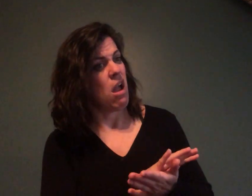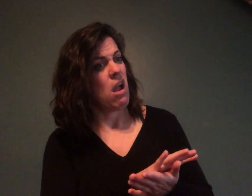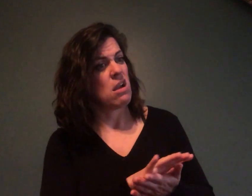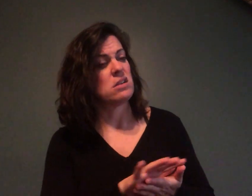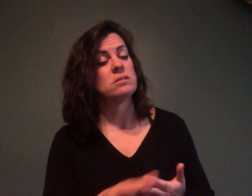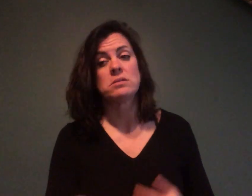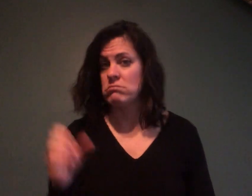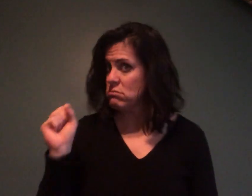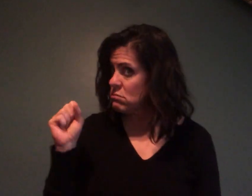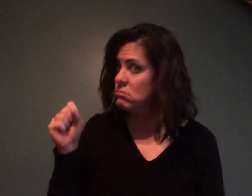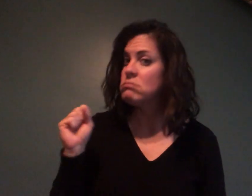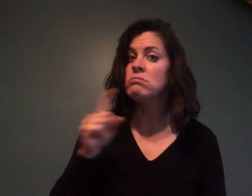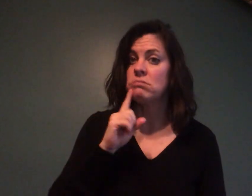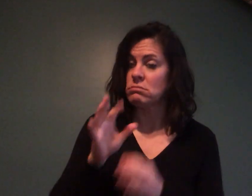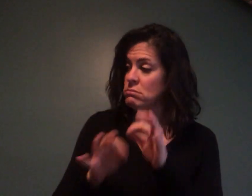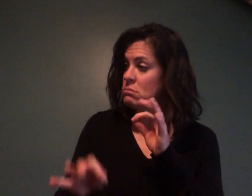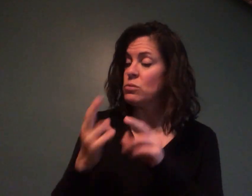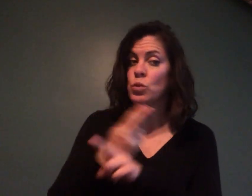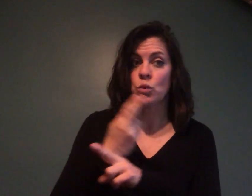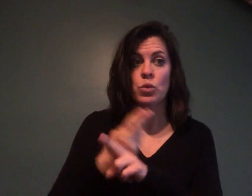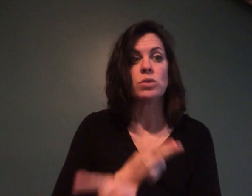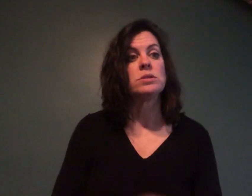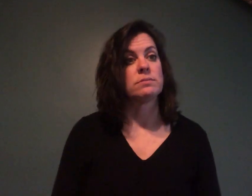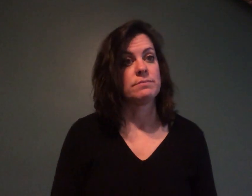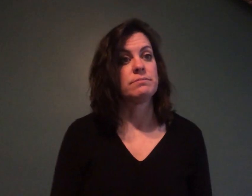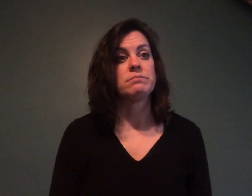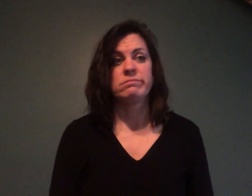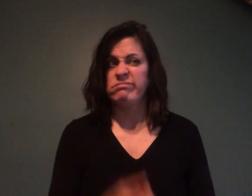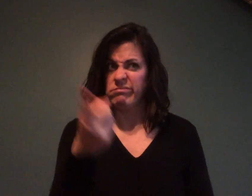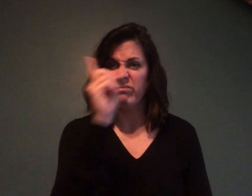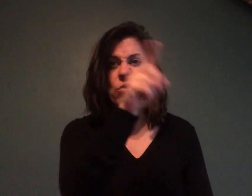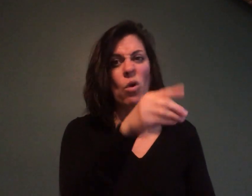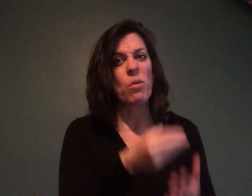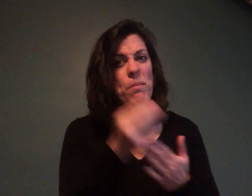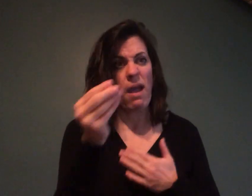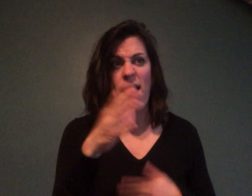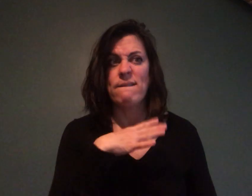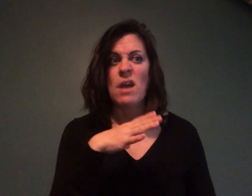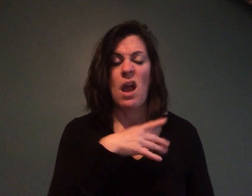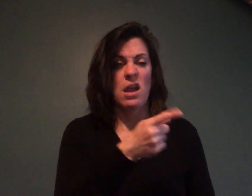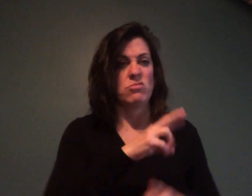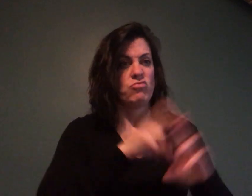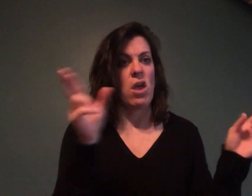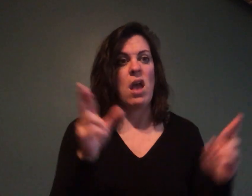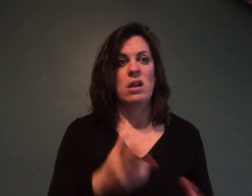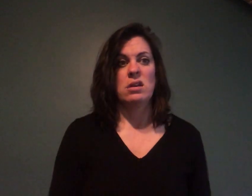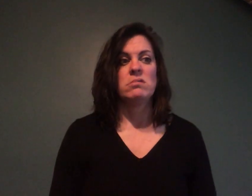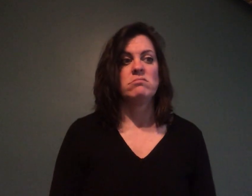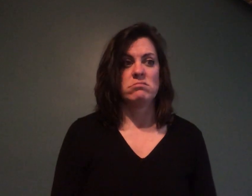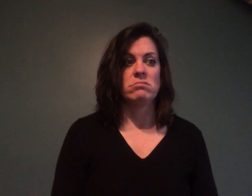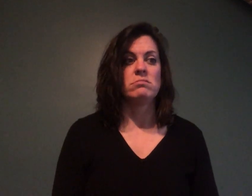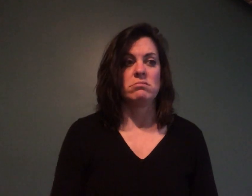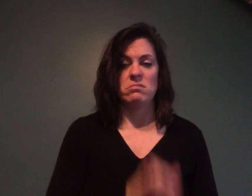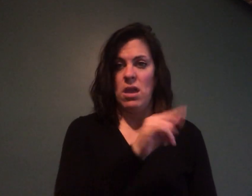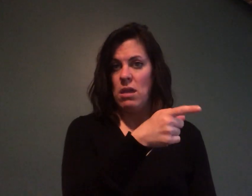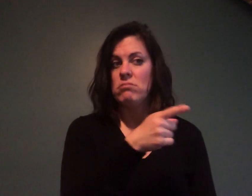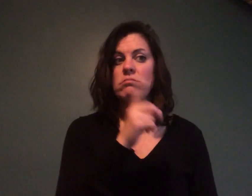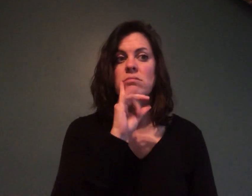are here, and they're here to stay, and you can use these